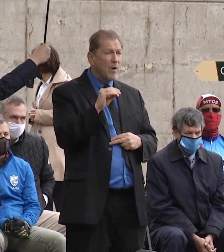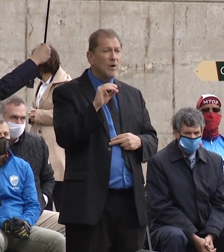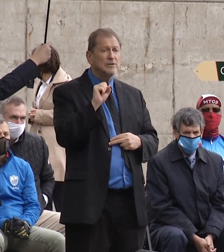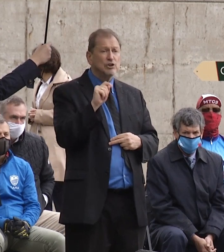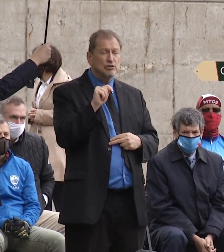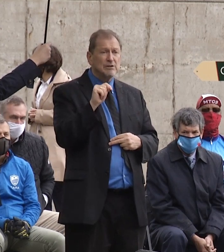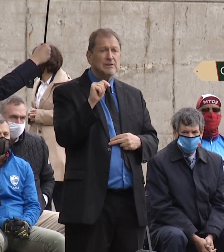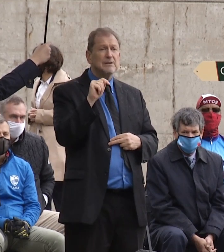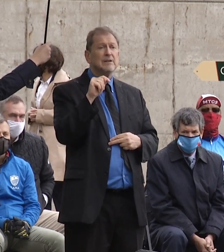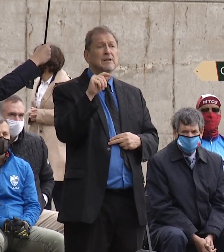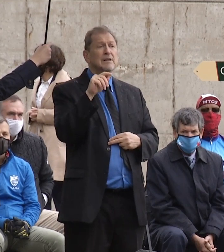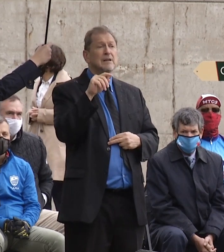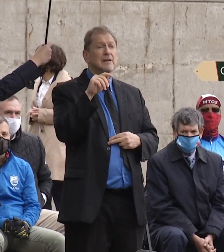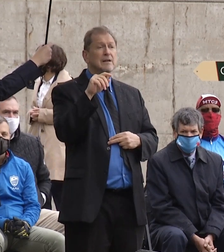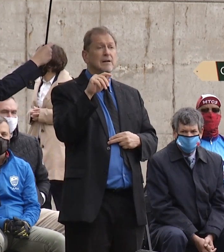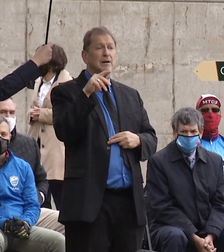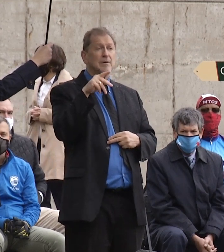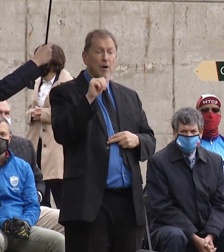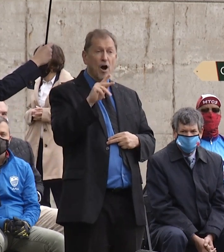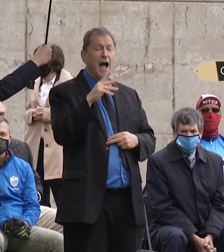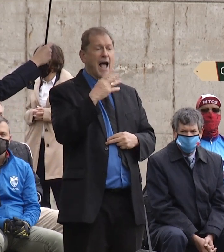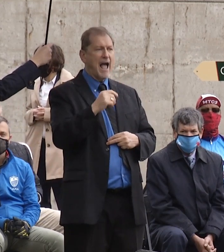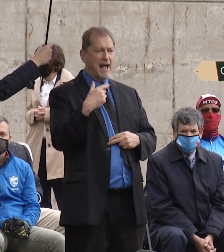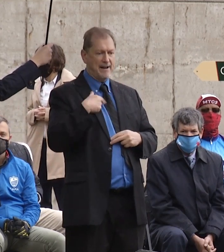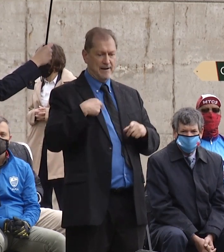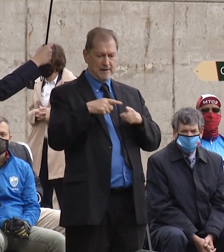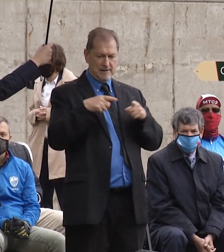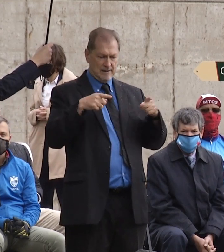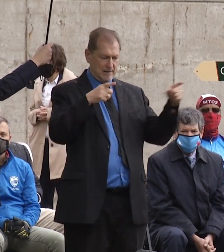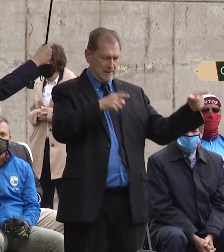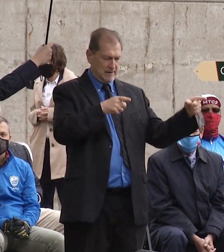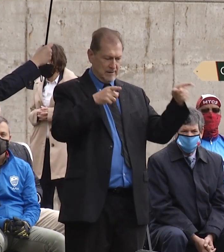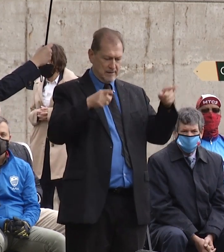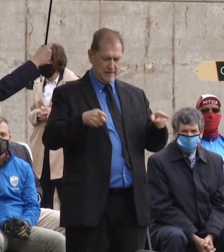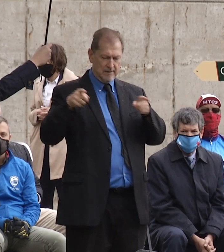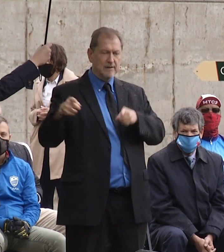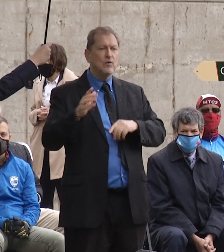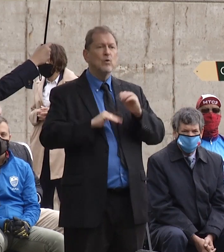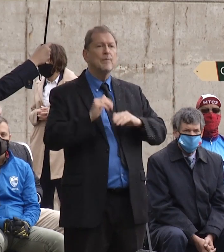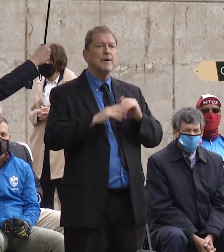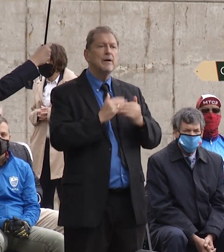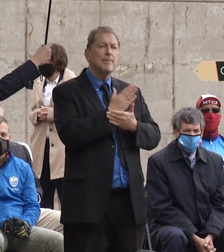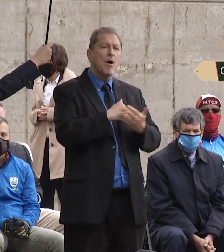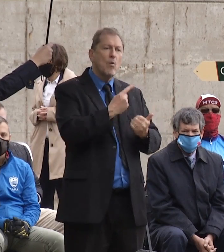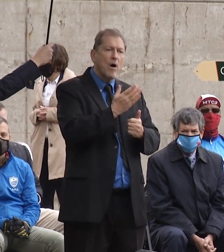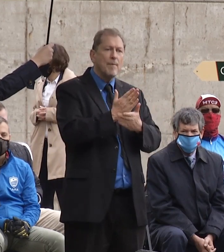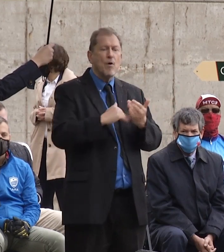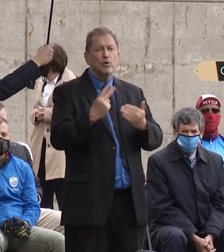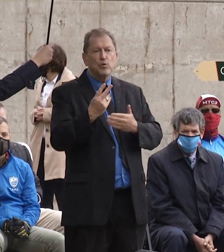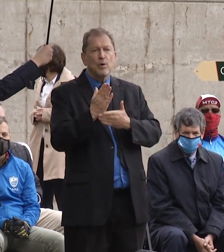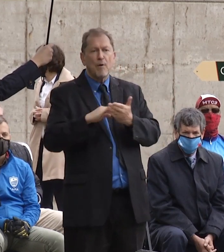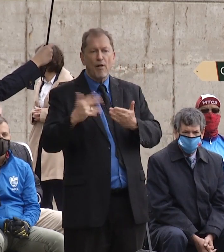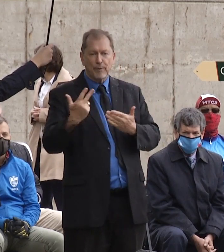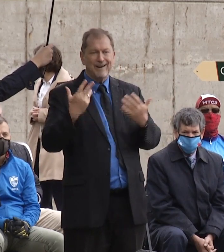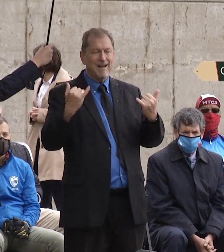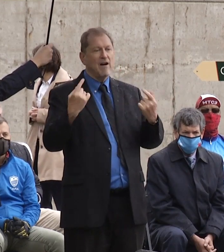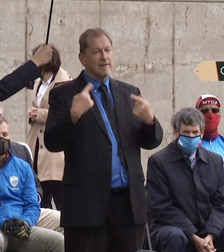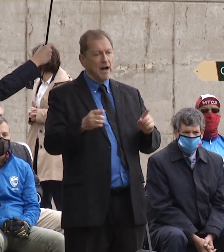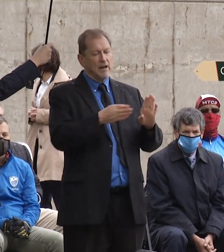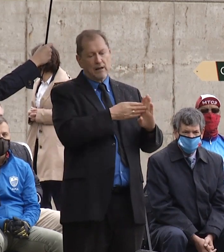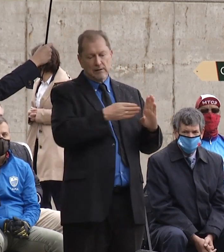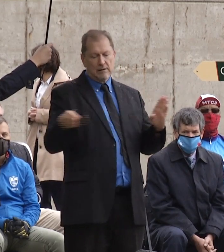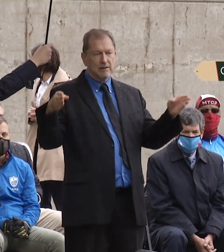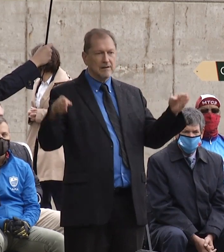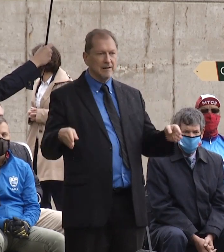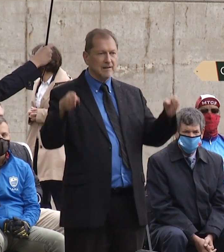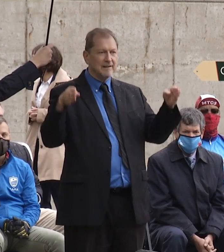River. This was built in 3 phases, as Alderman Riley said, and I'm happy to be here to mark the completion.